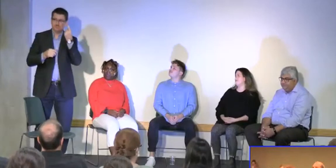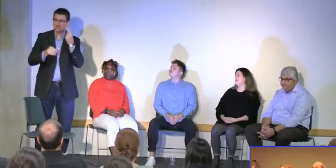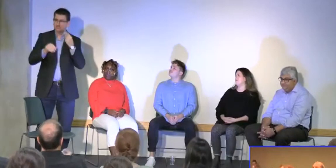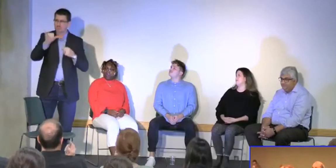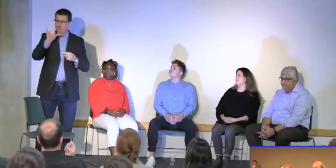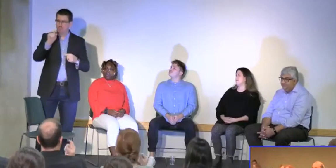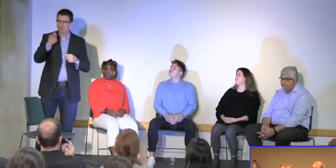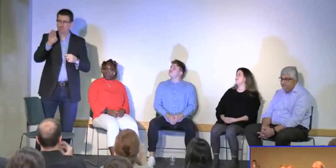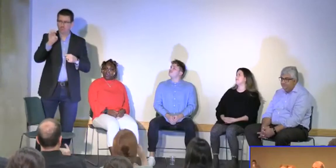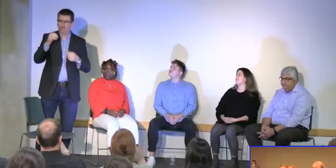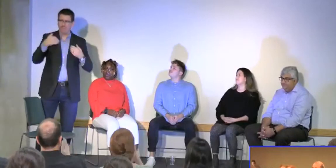the end.